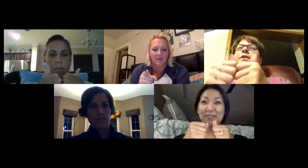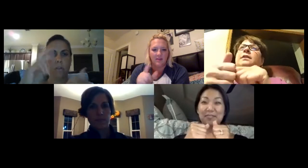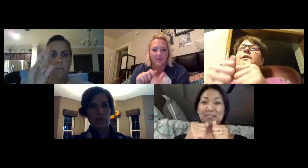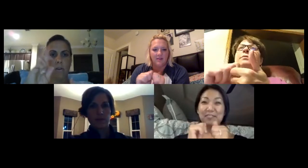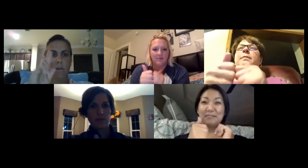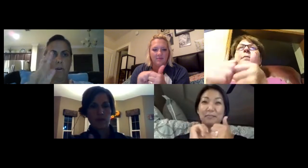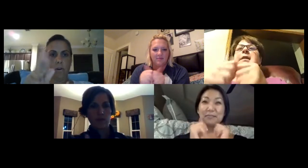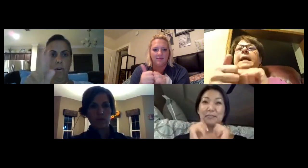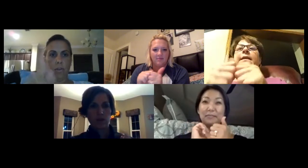just remember like